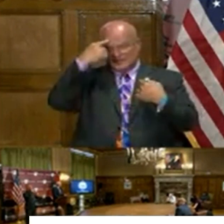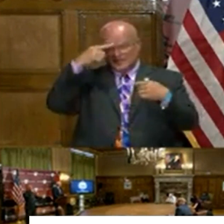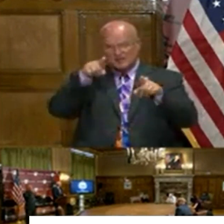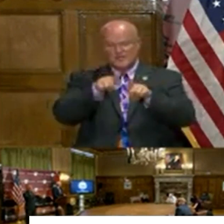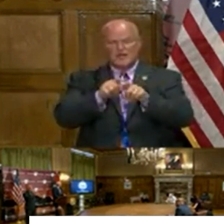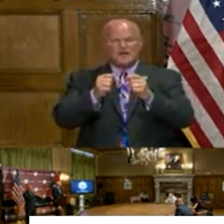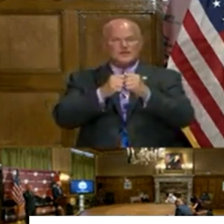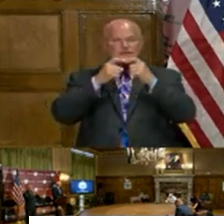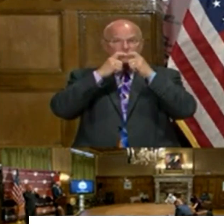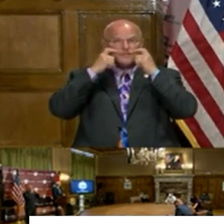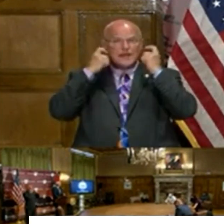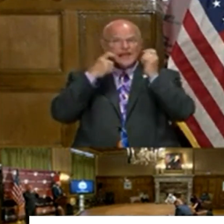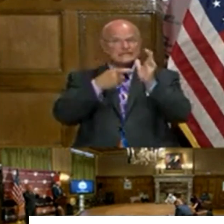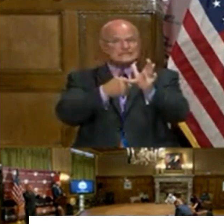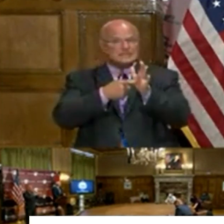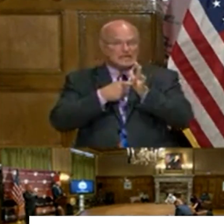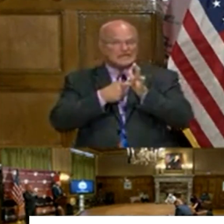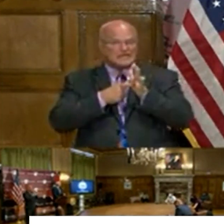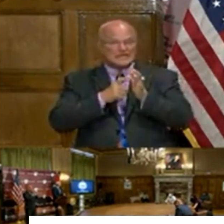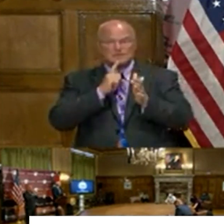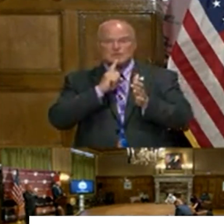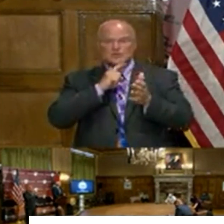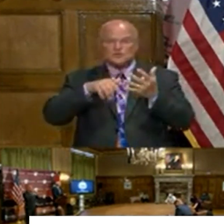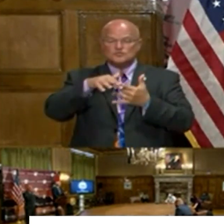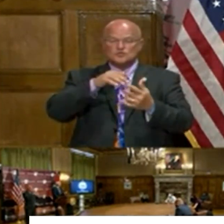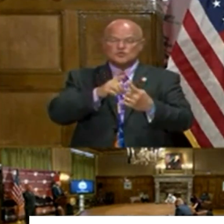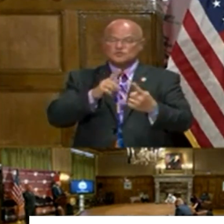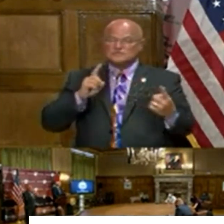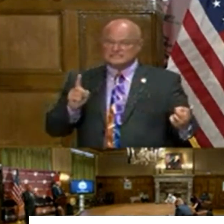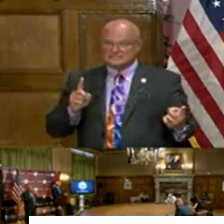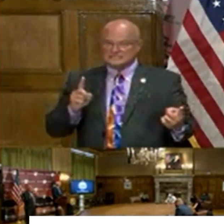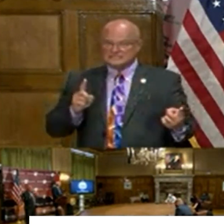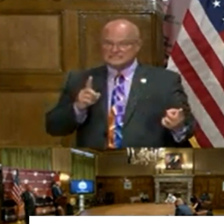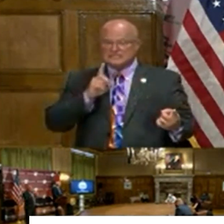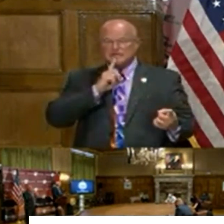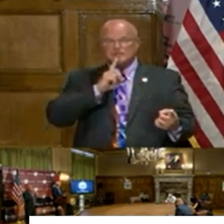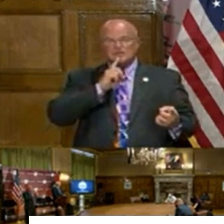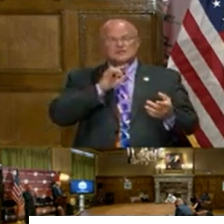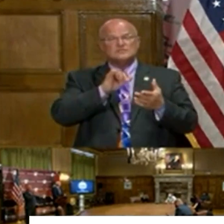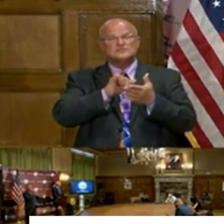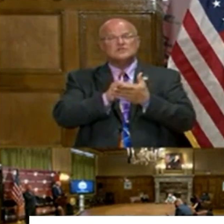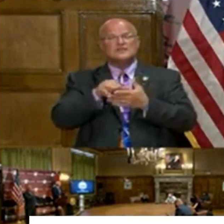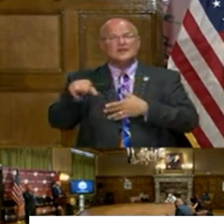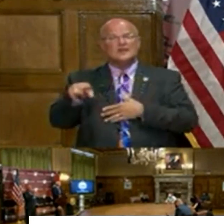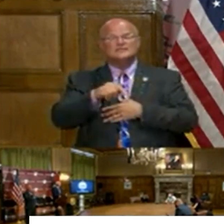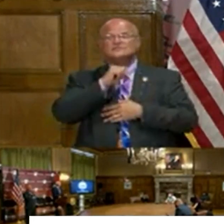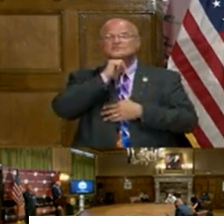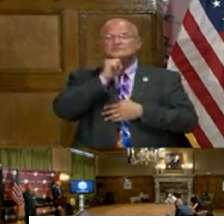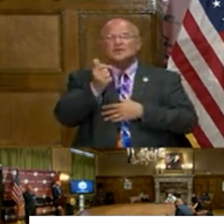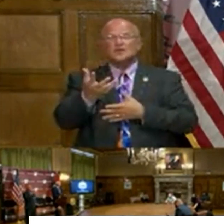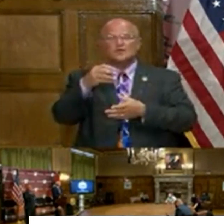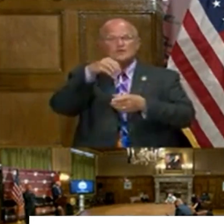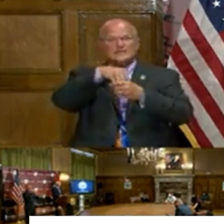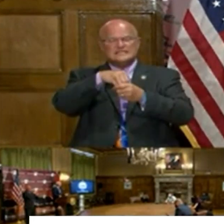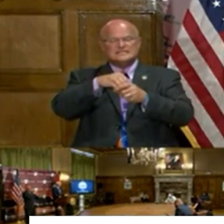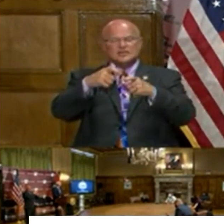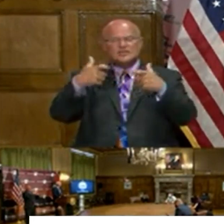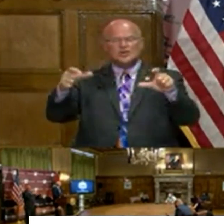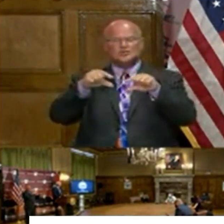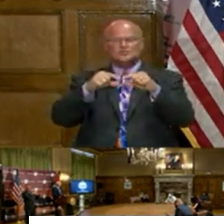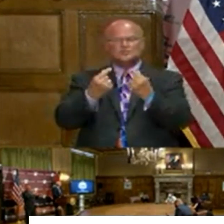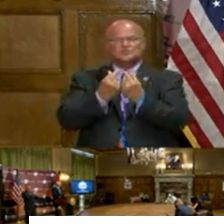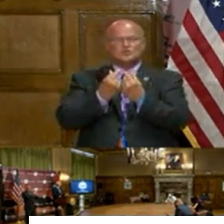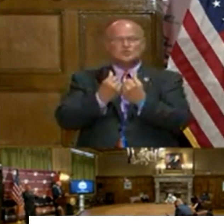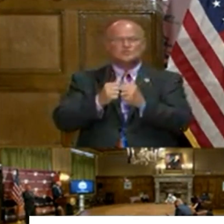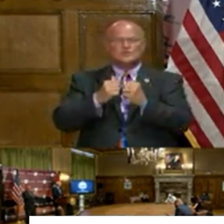mask mandate, making sure you social distance, making sure that you don't get into large gatherings without